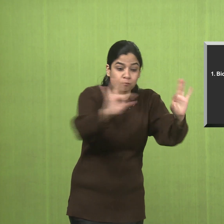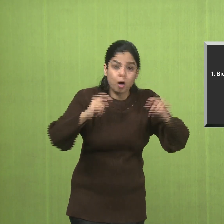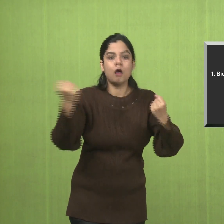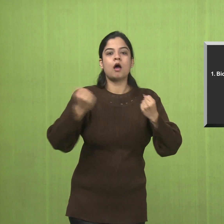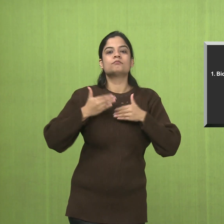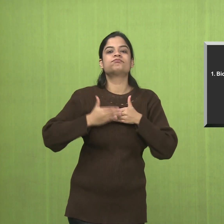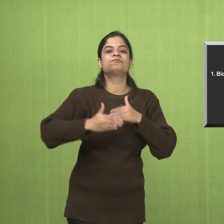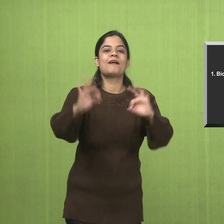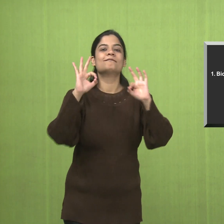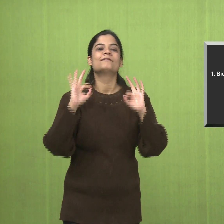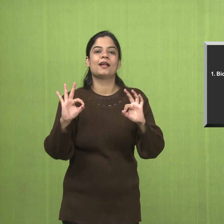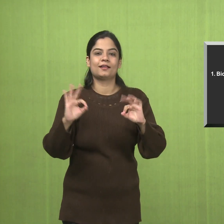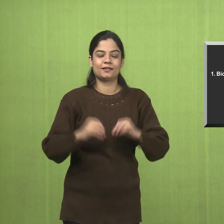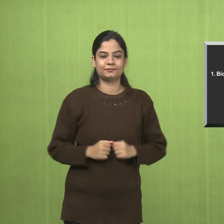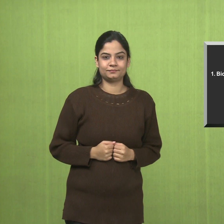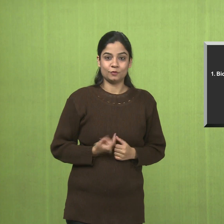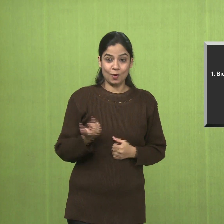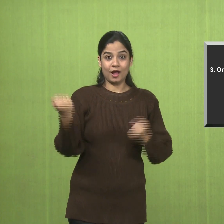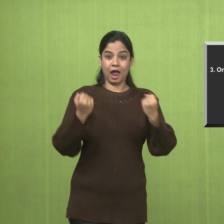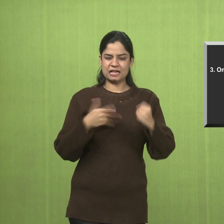Ensure that the engines are well tuned.